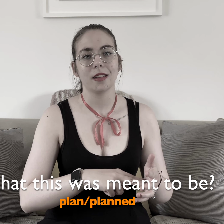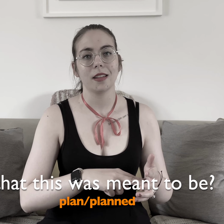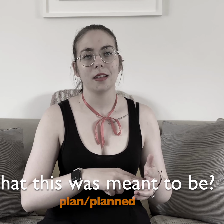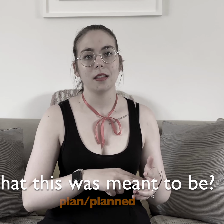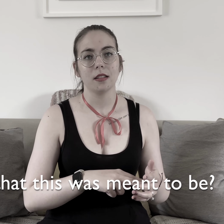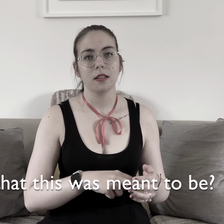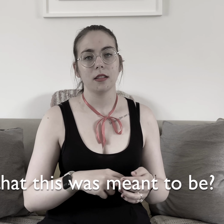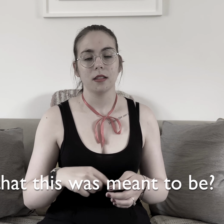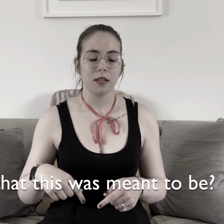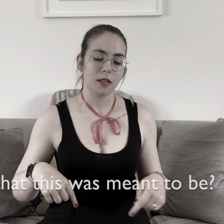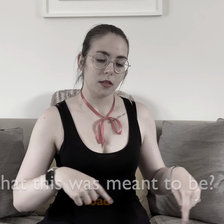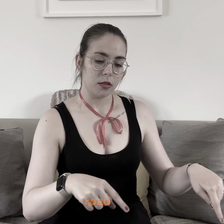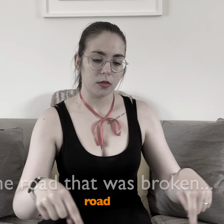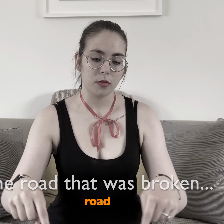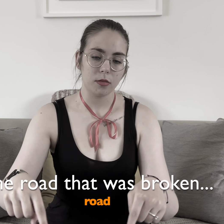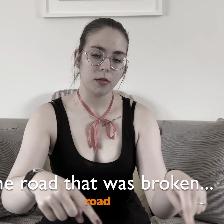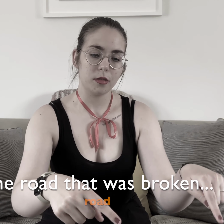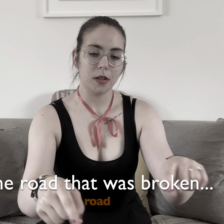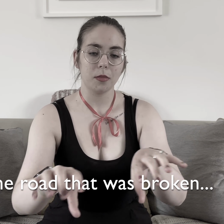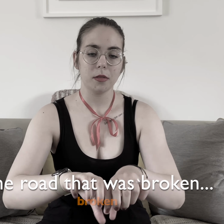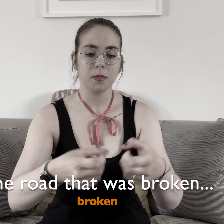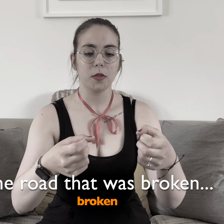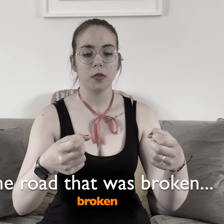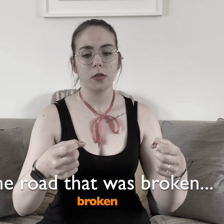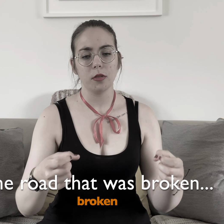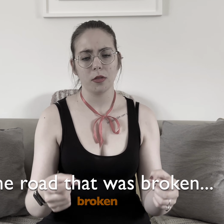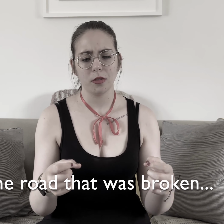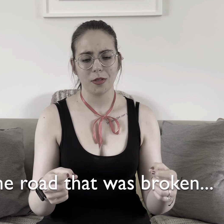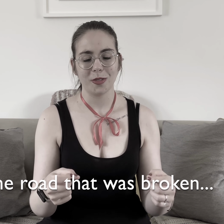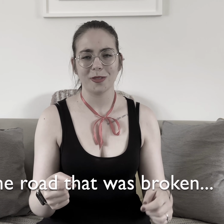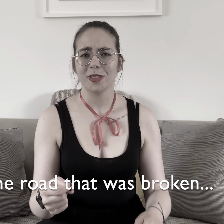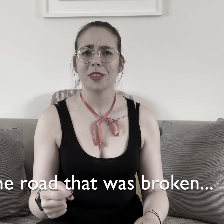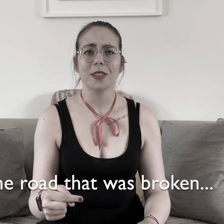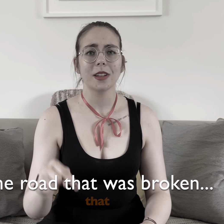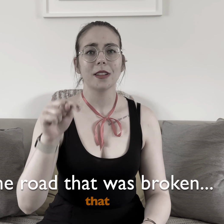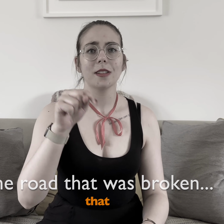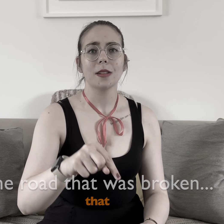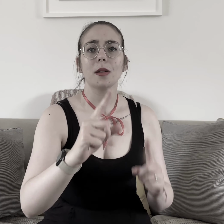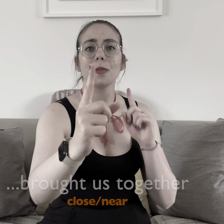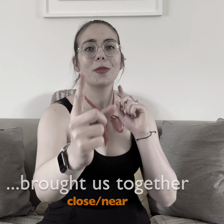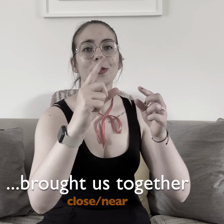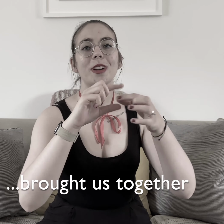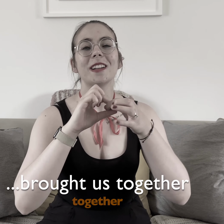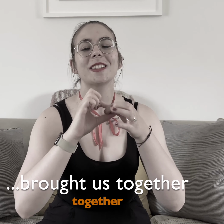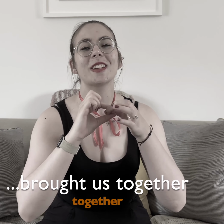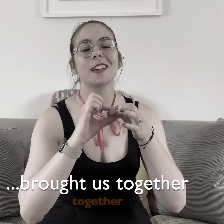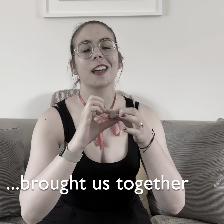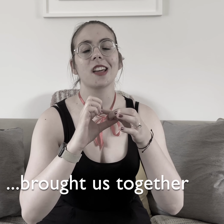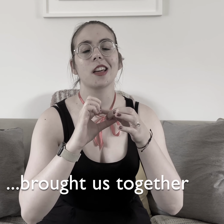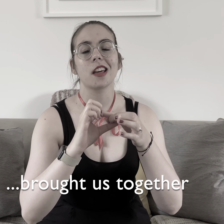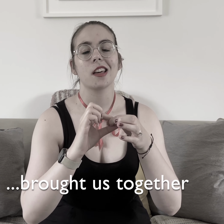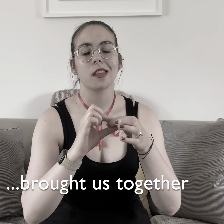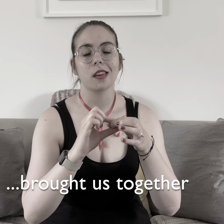The road that was broken Brought us together